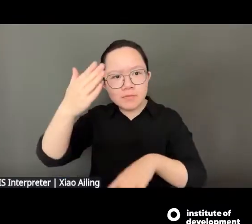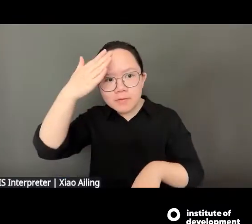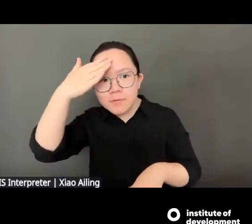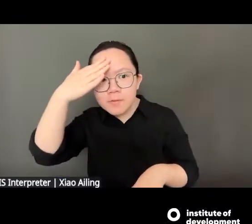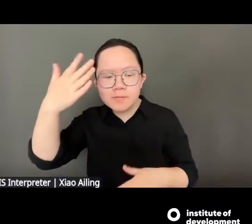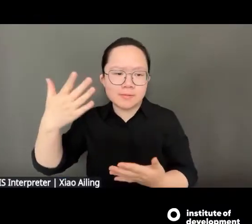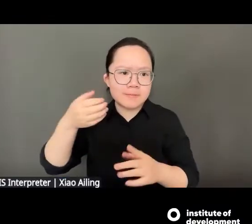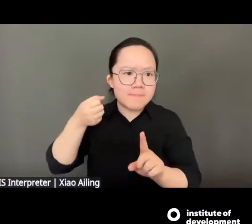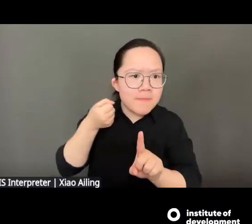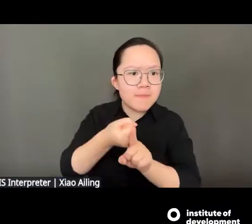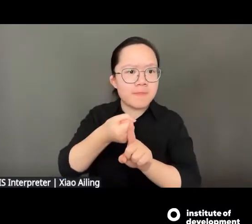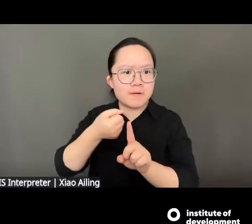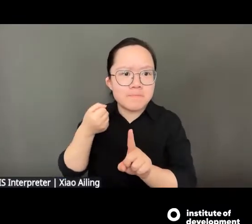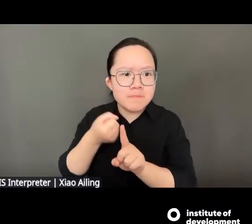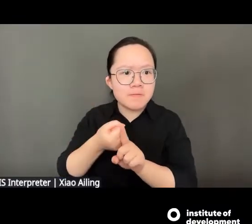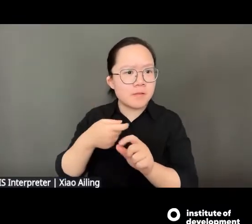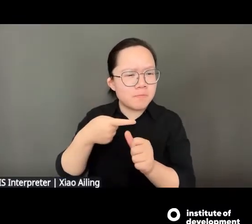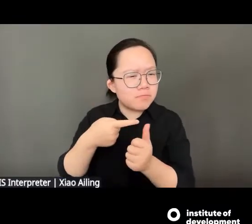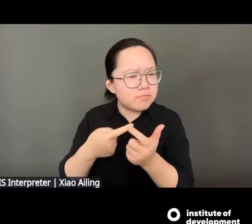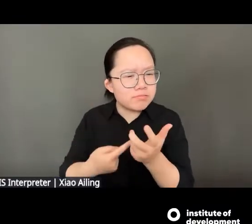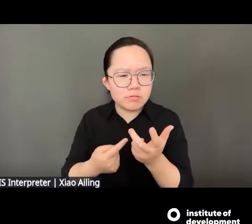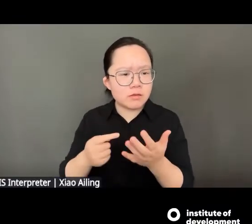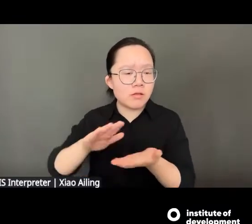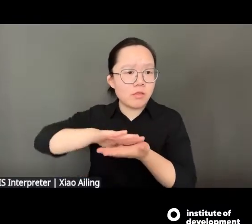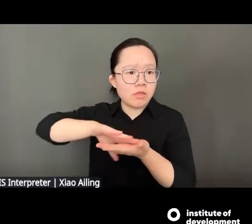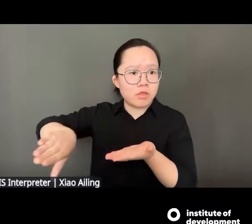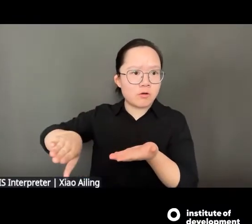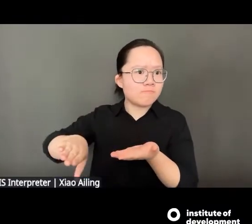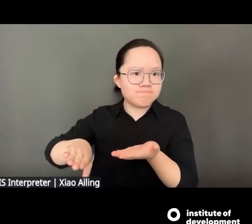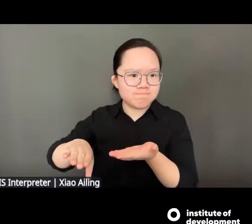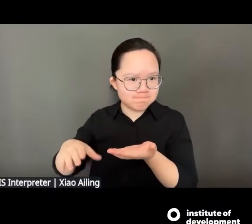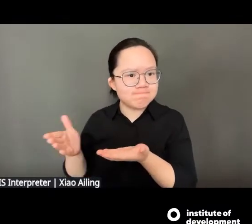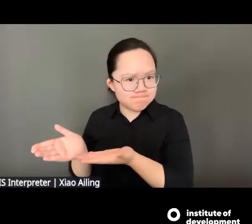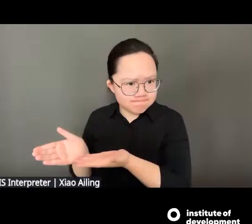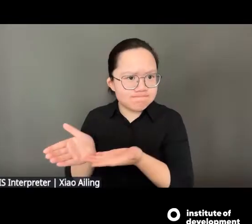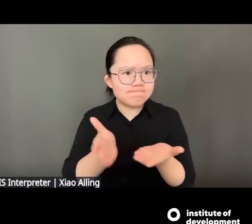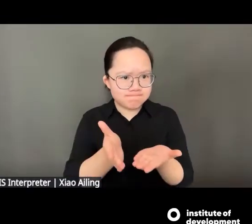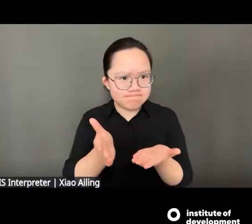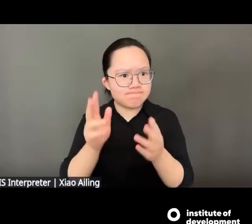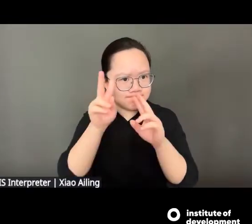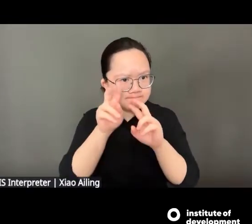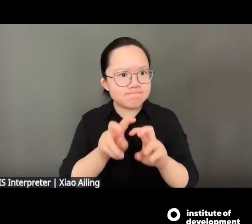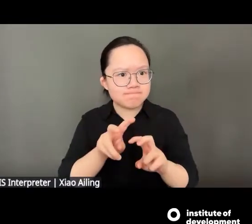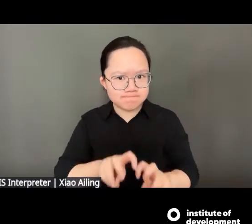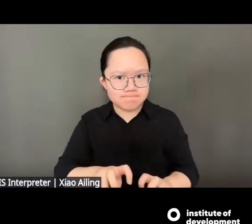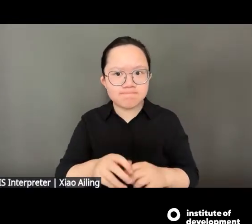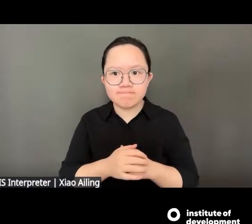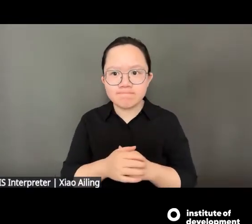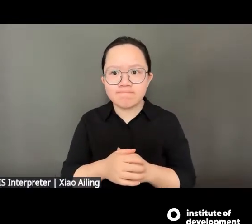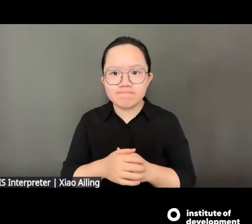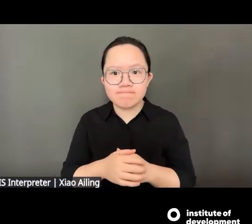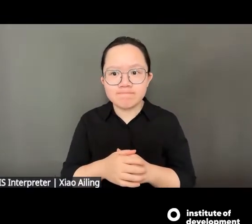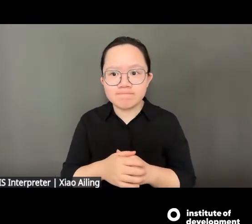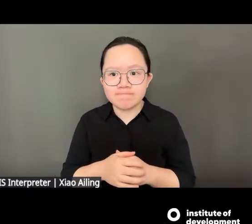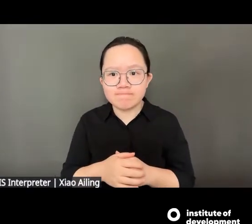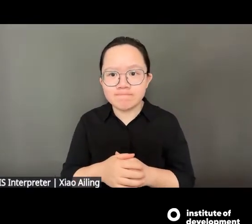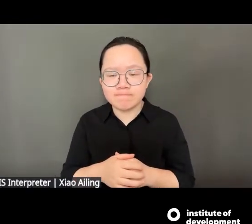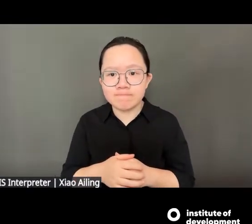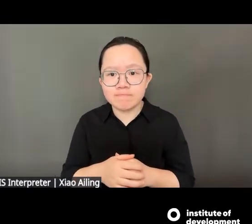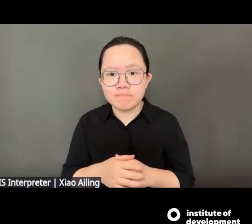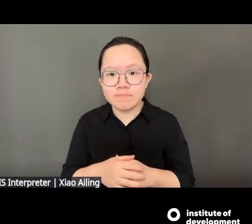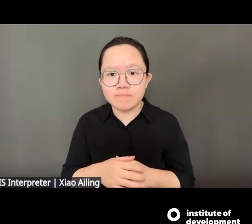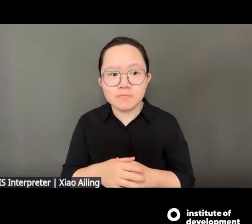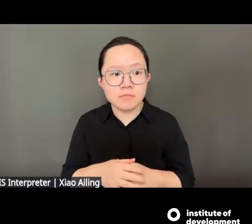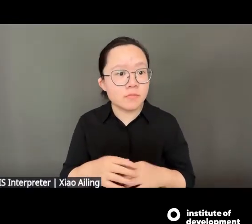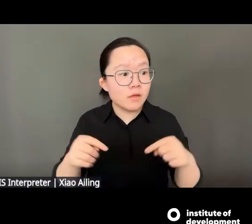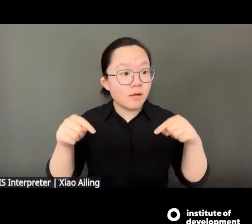disabilities. Third, this issue is significant because it represents a true transdisciplinary partnership, bringing